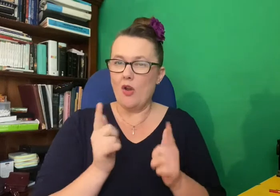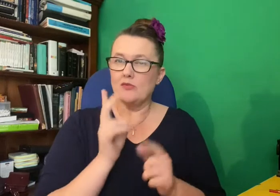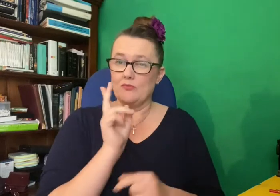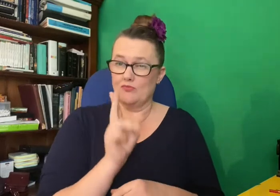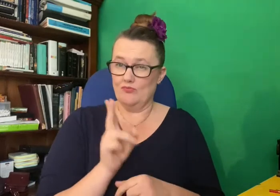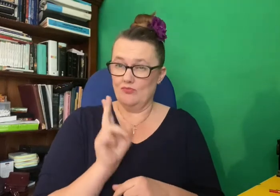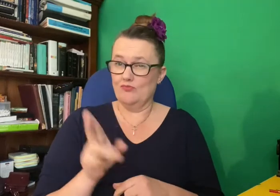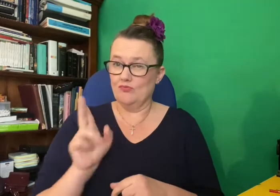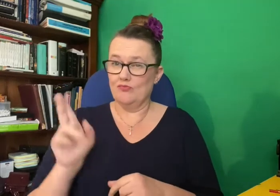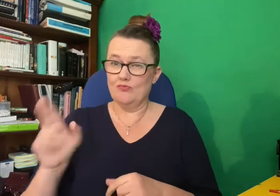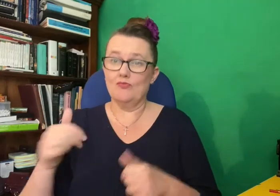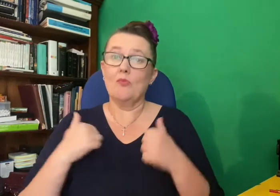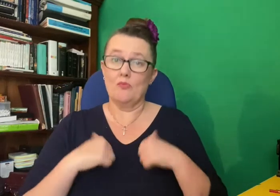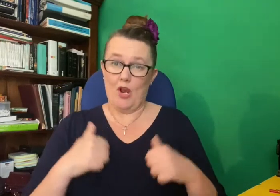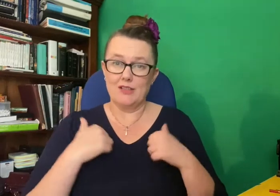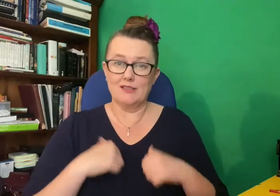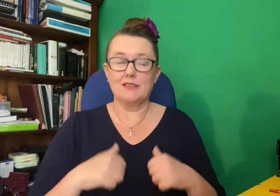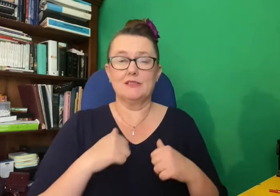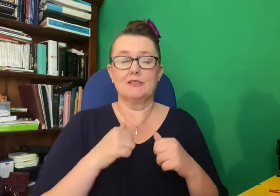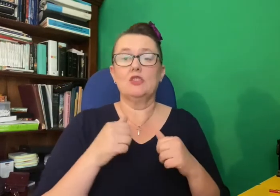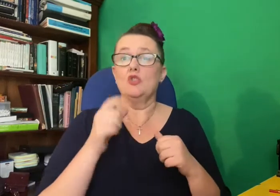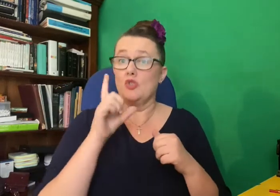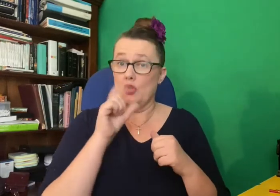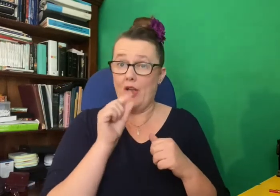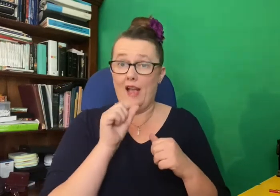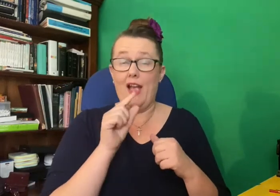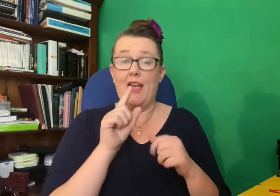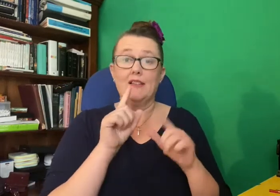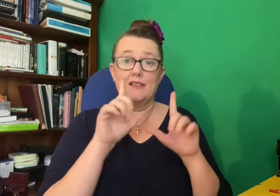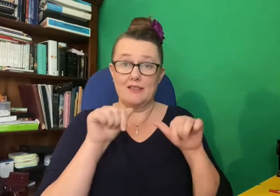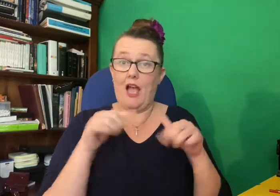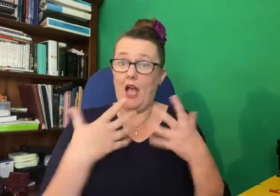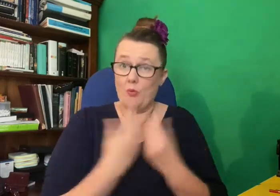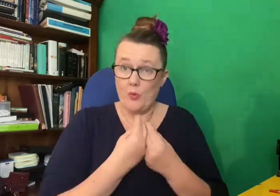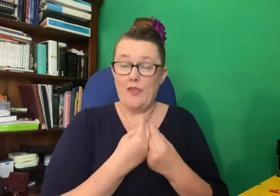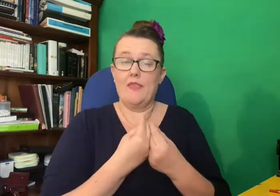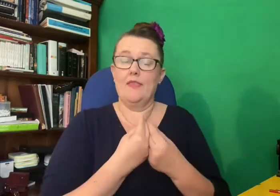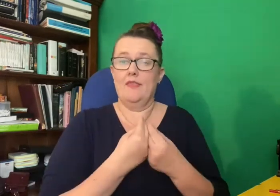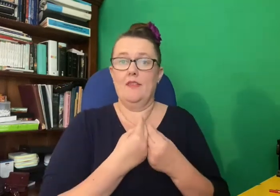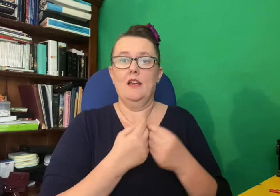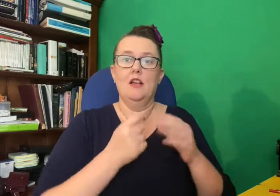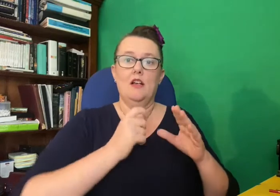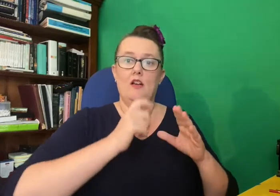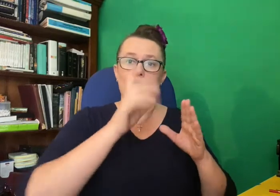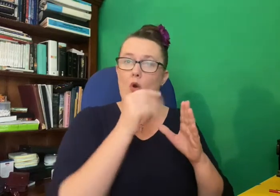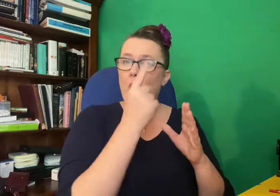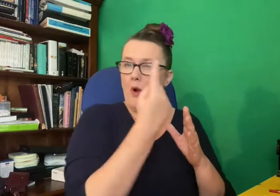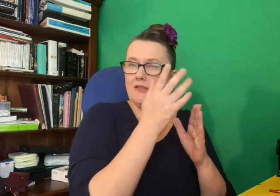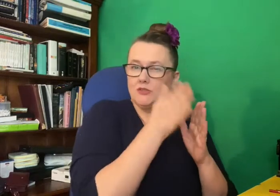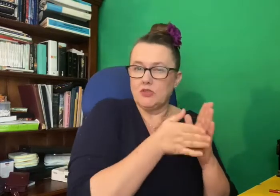control? You need to practice. You need lots and lots of practice. And you can start